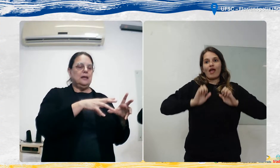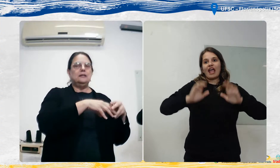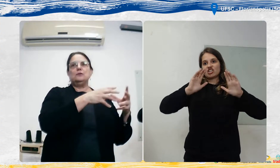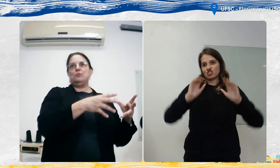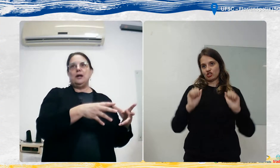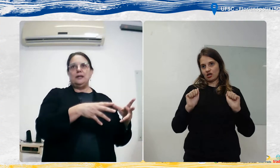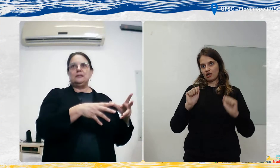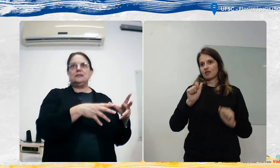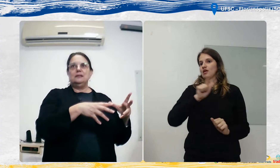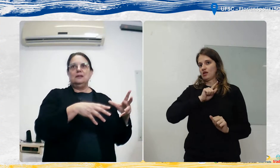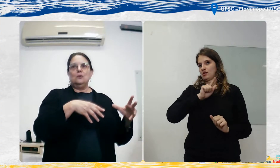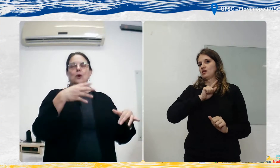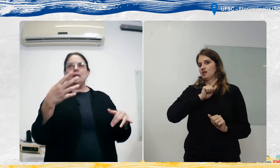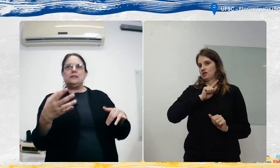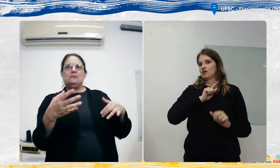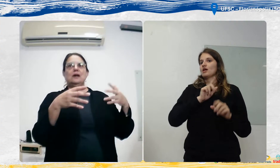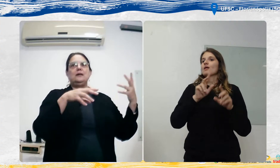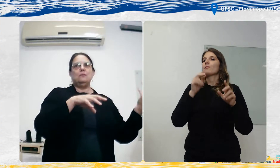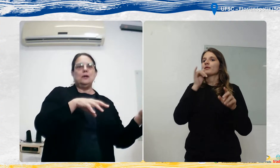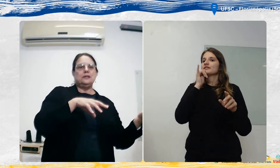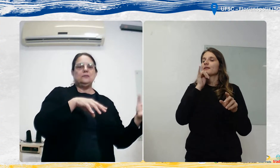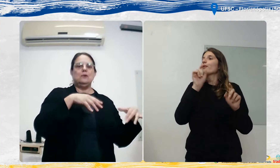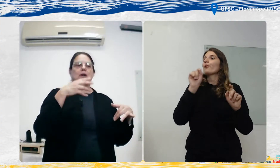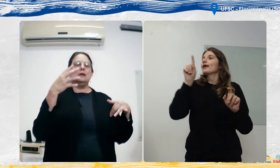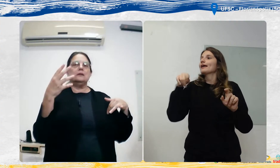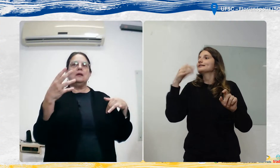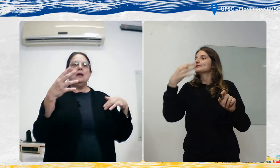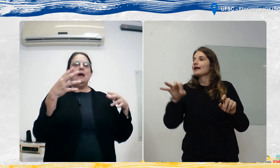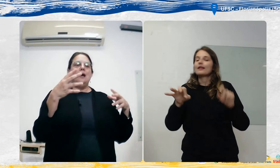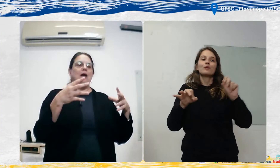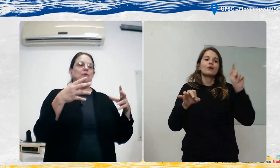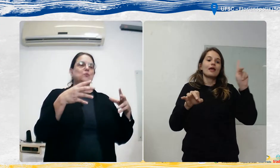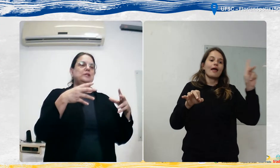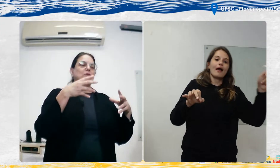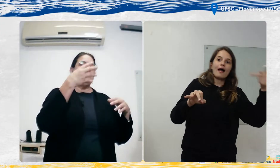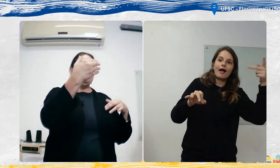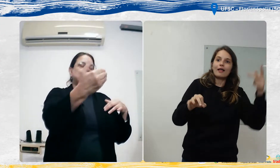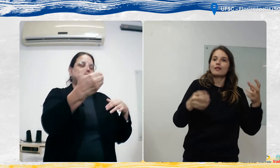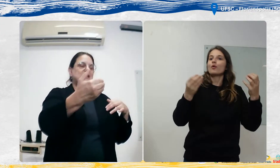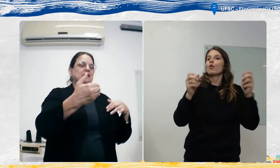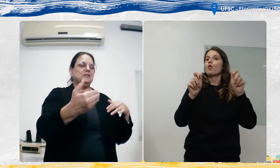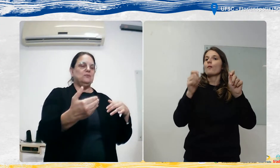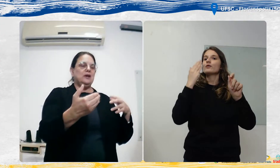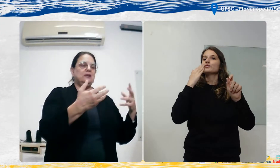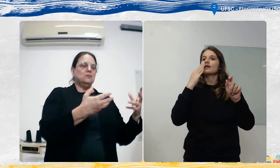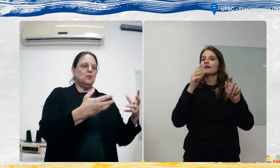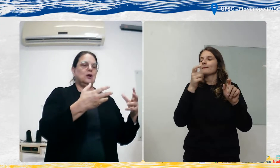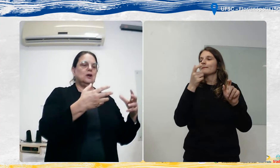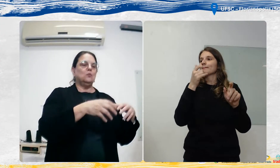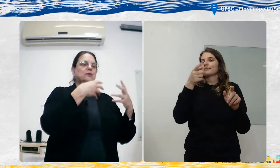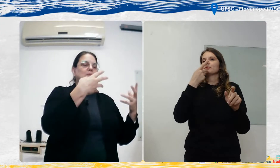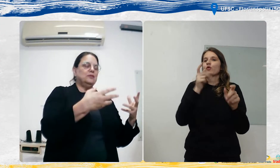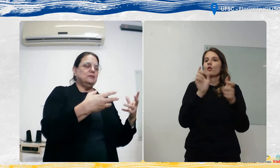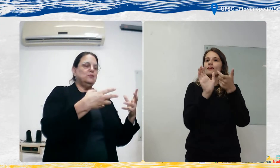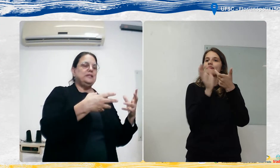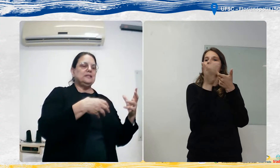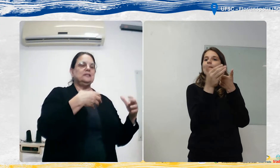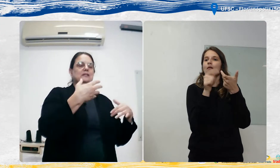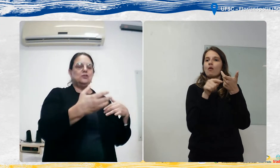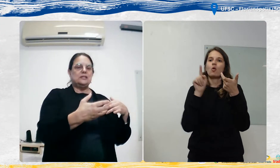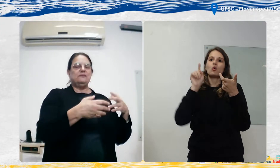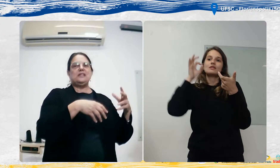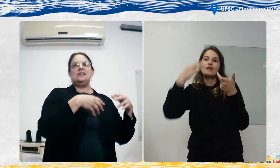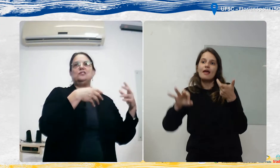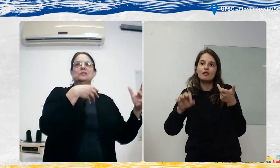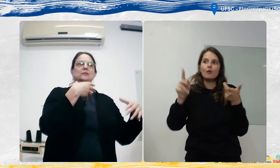academic enterprise. What is right? What is wrong? How do we know this thing is right or wrong? What are the reasons